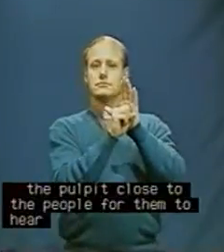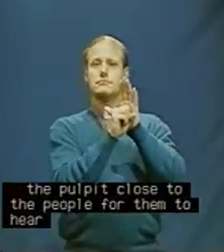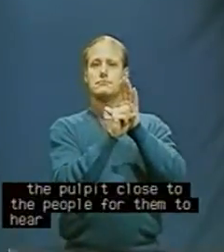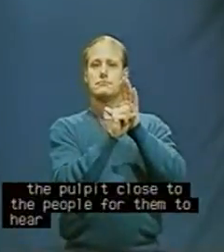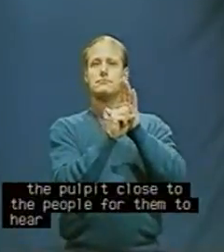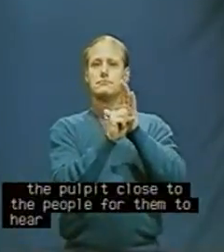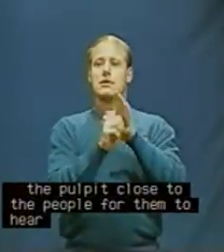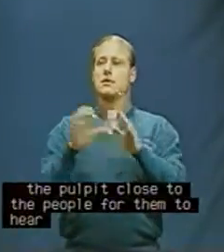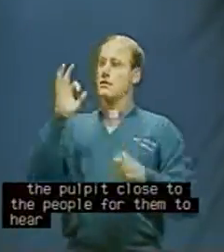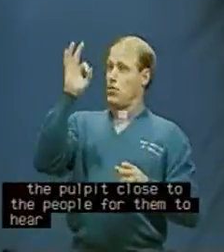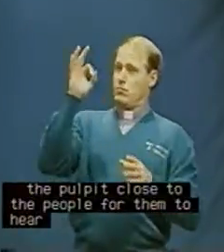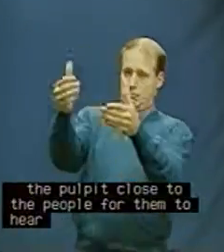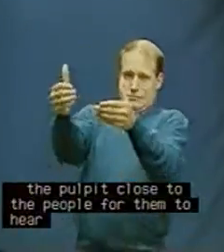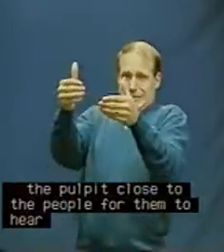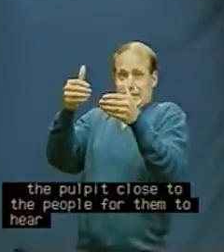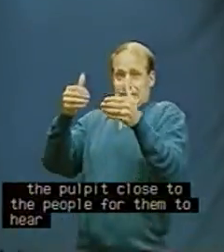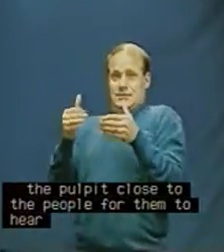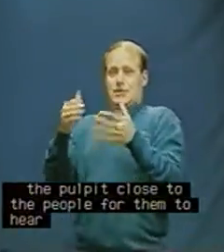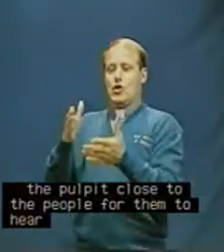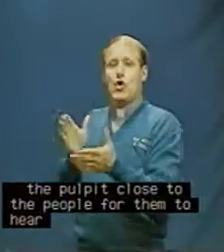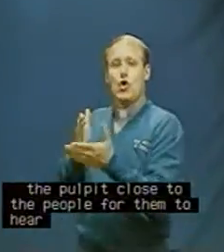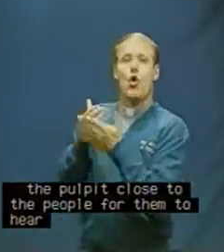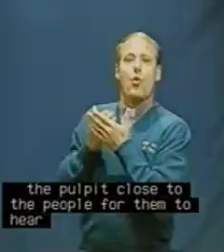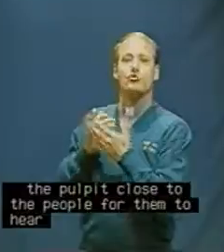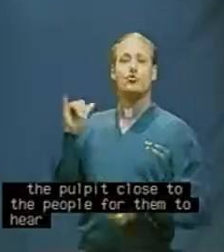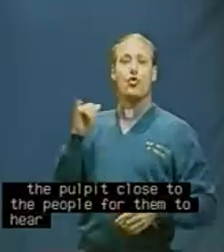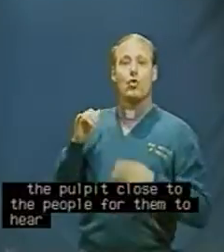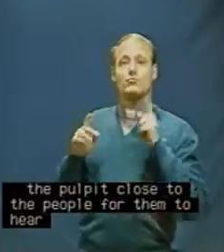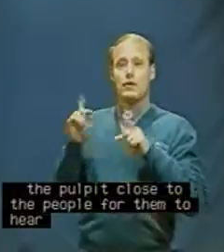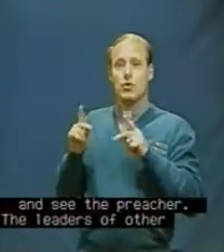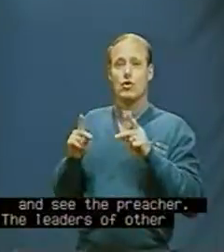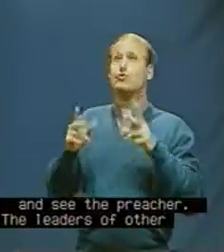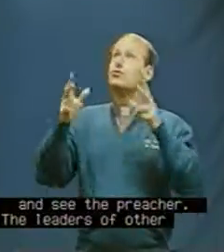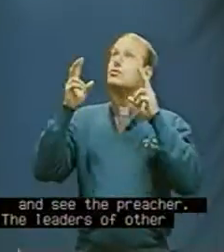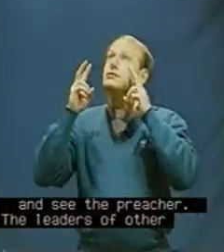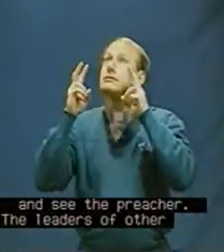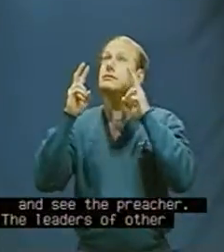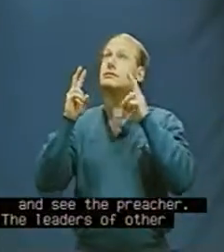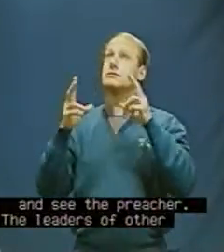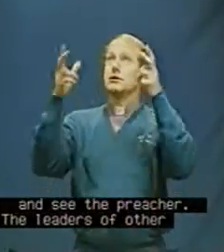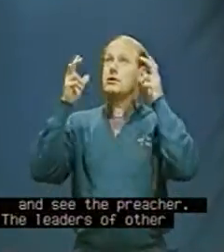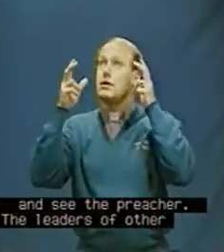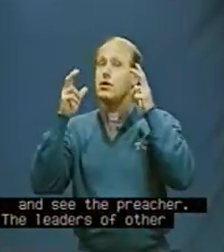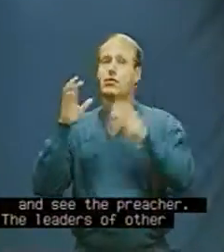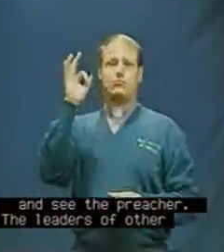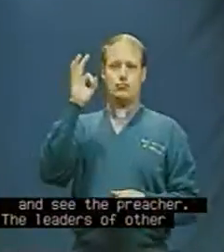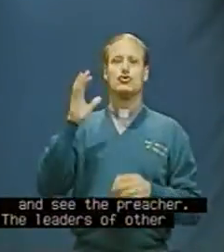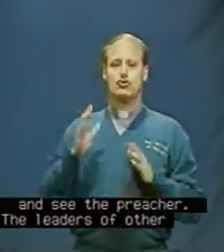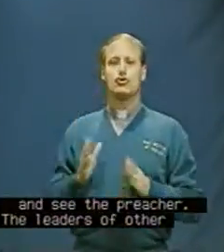the pulpit close to the people for them to hear and see the preacher. The leaders